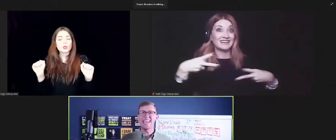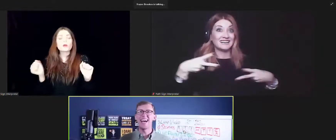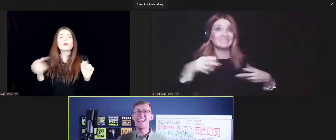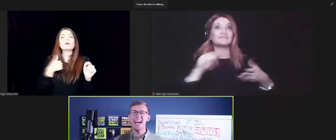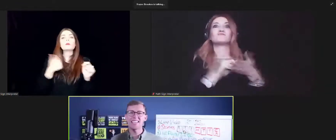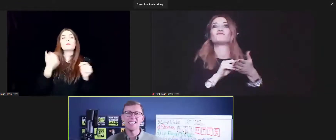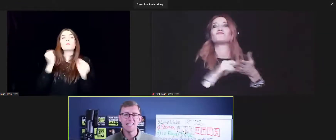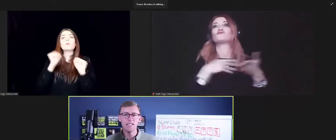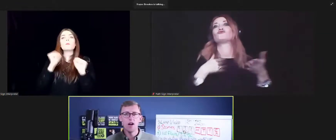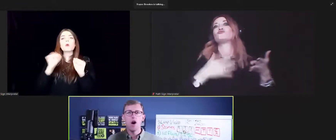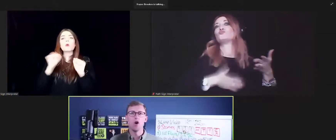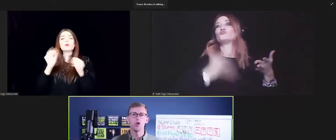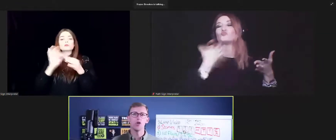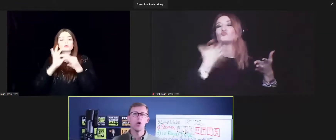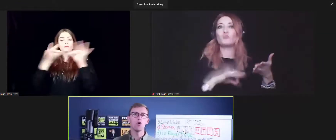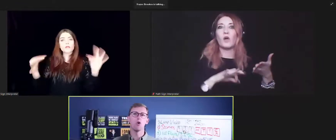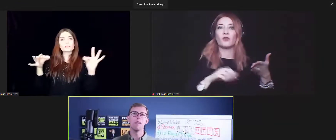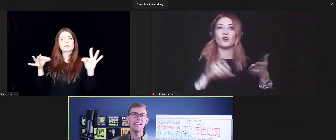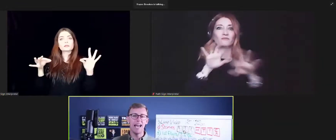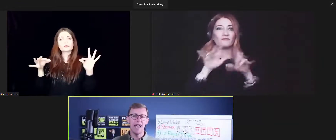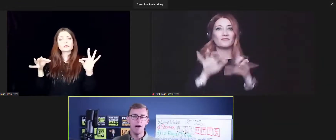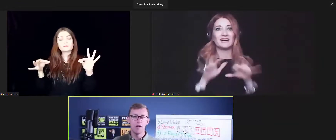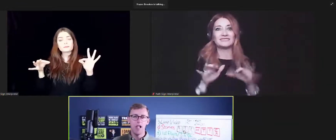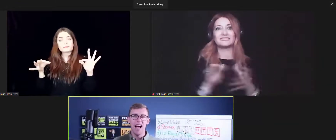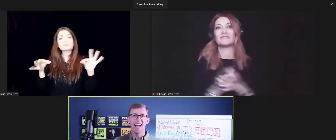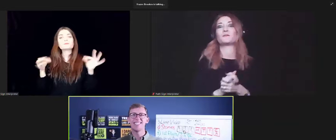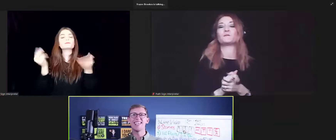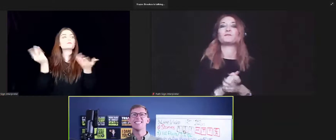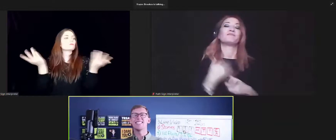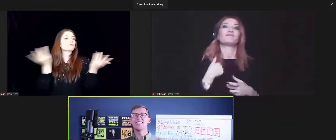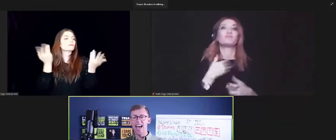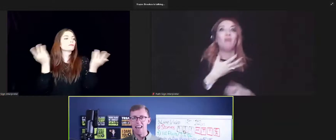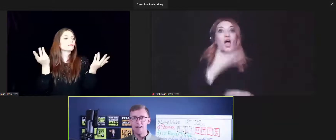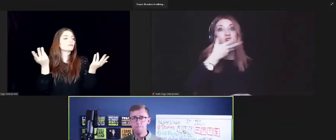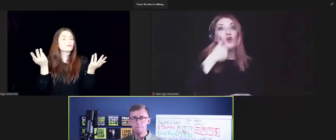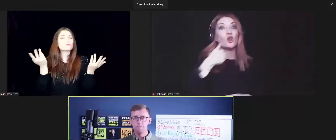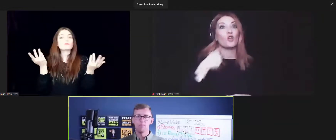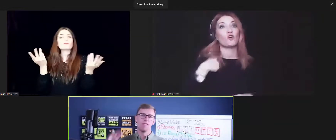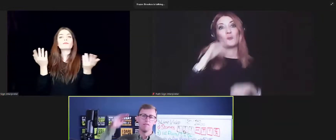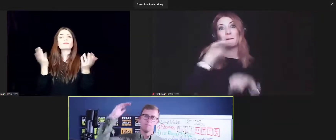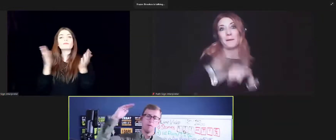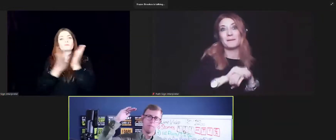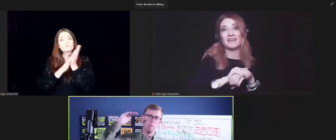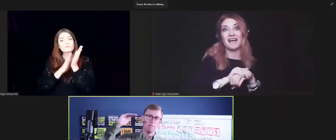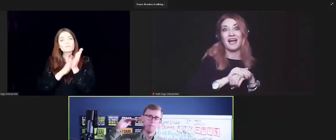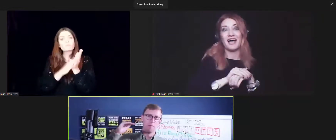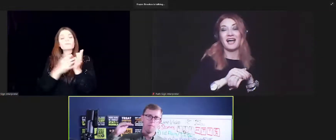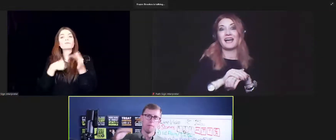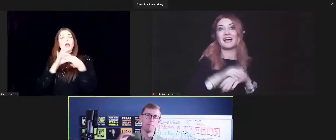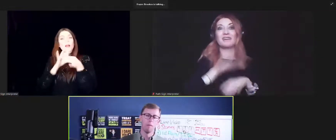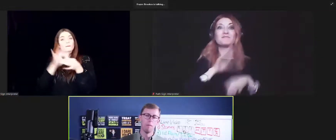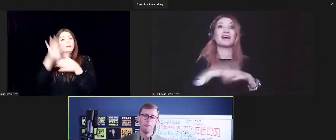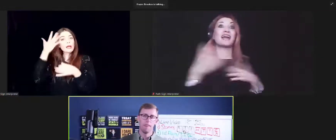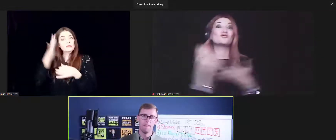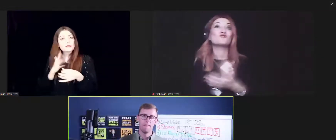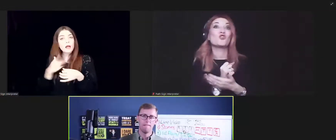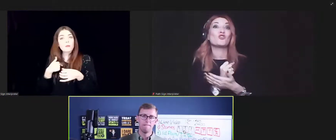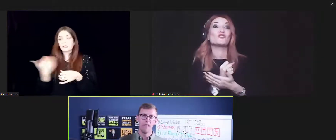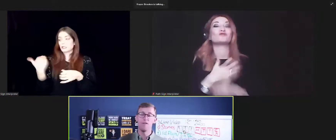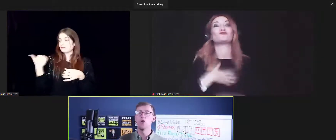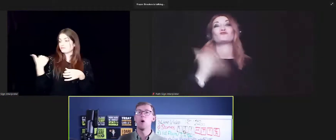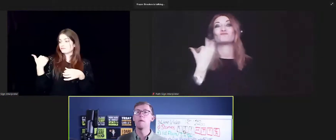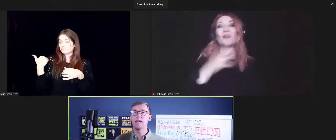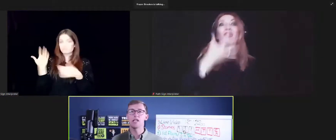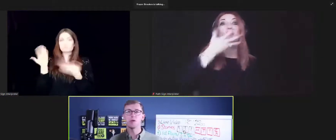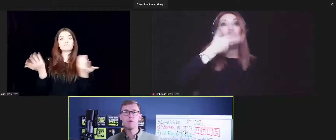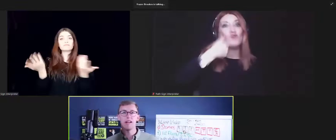recently connected on social media, and since then, boom, boom, boom, boom, boom, boom, boom. If